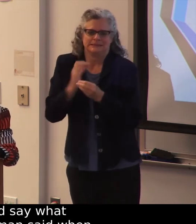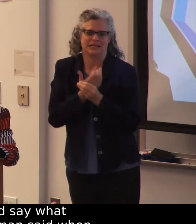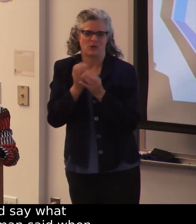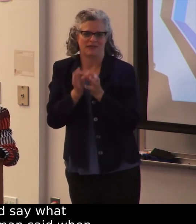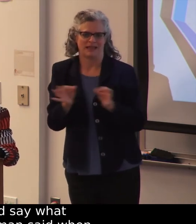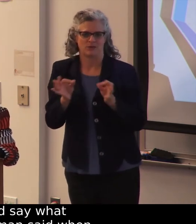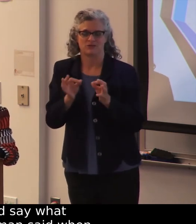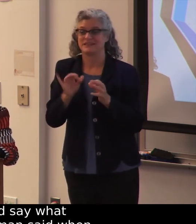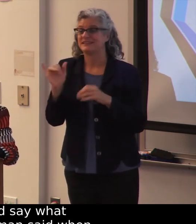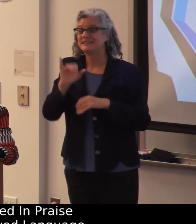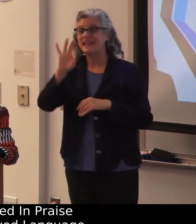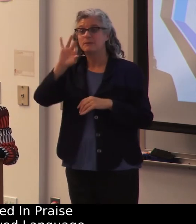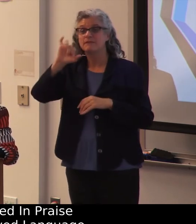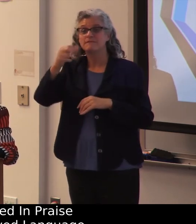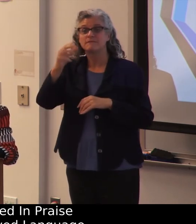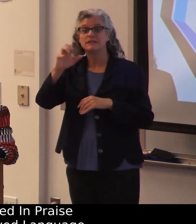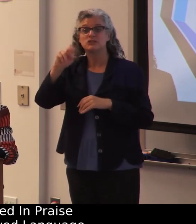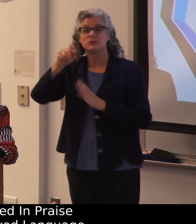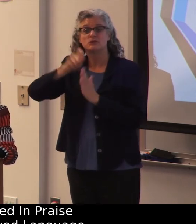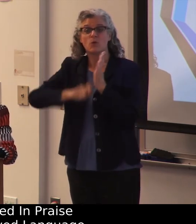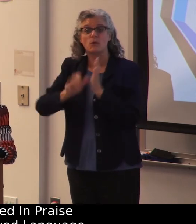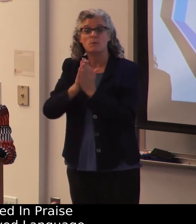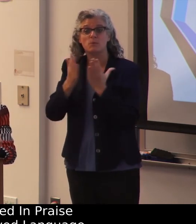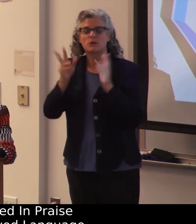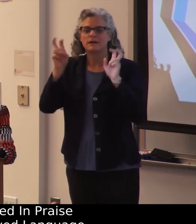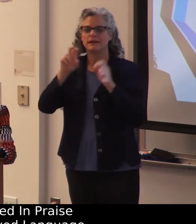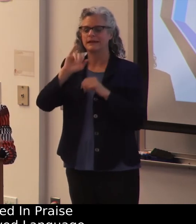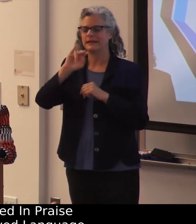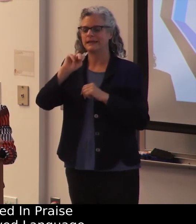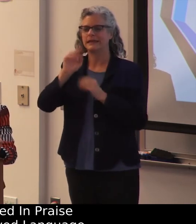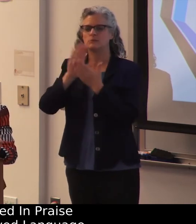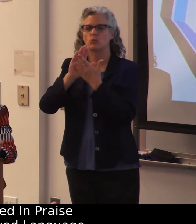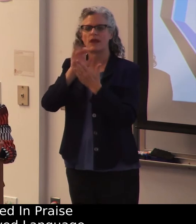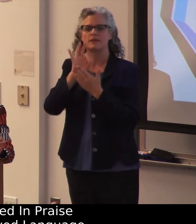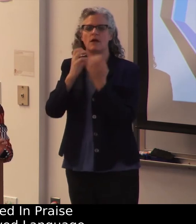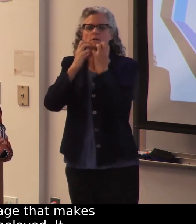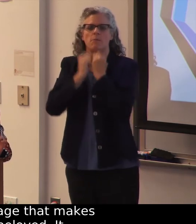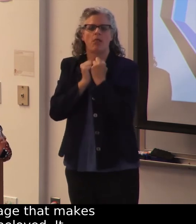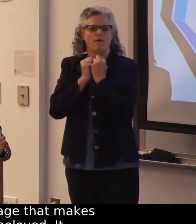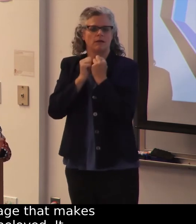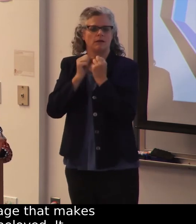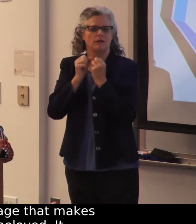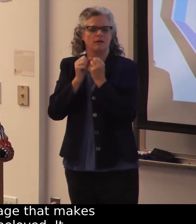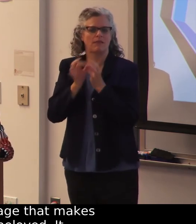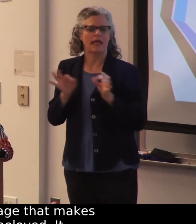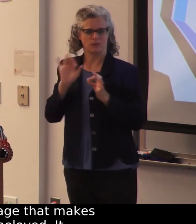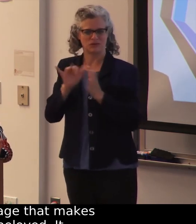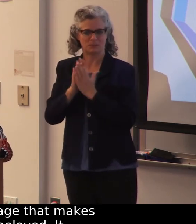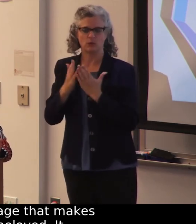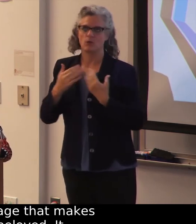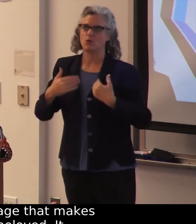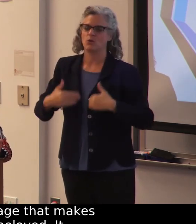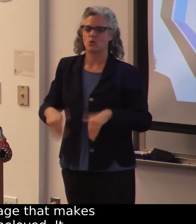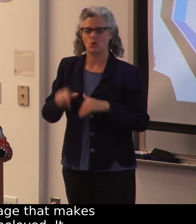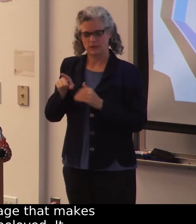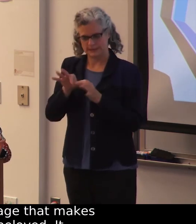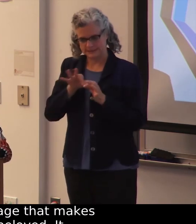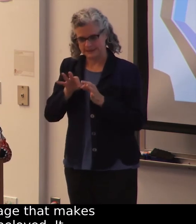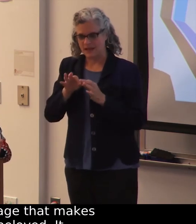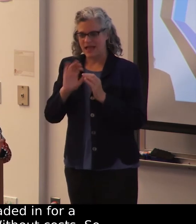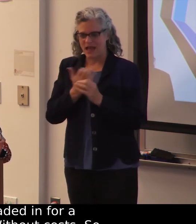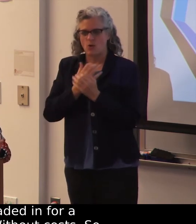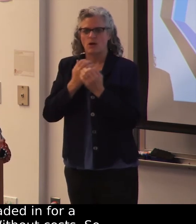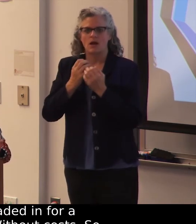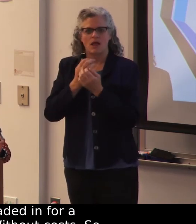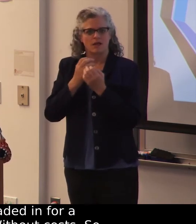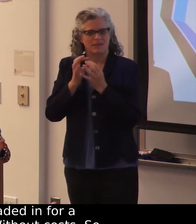Joshua Fishman said, and he wrote that wonderful book called In Praise of the Beloved Language, right? There's something there about language that makes it very beloved. It cannot